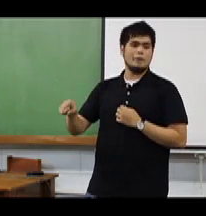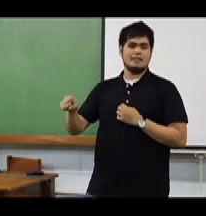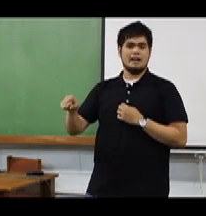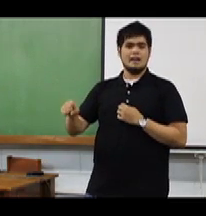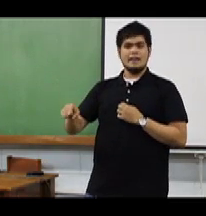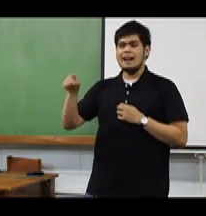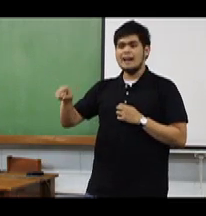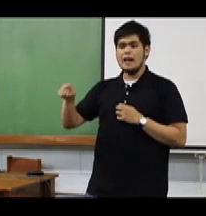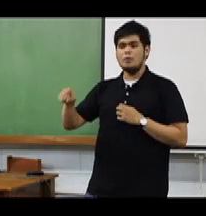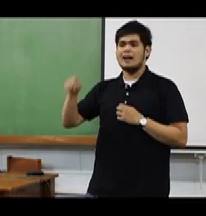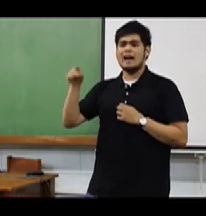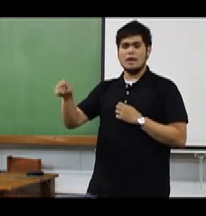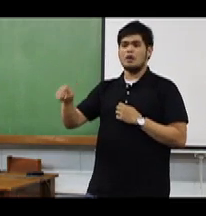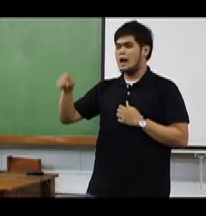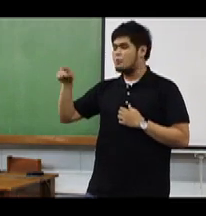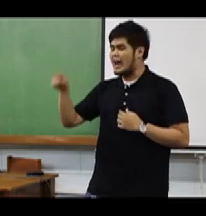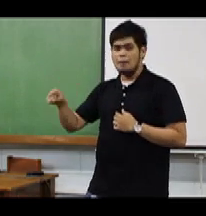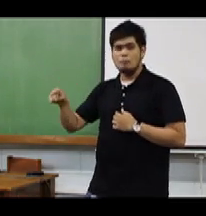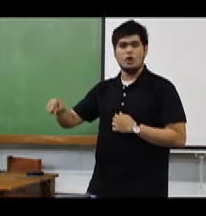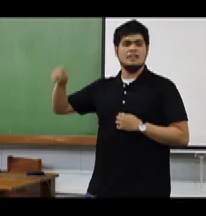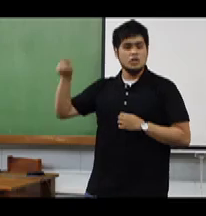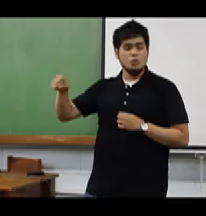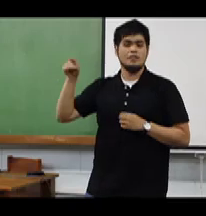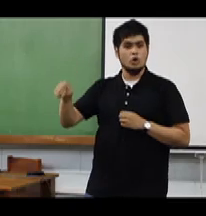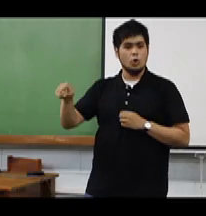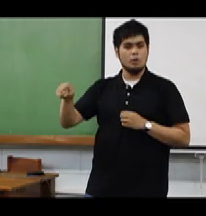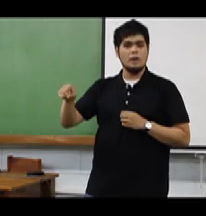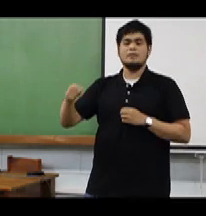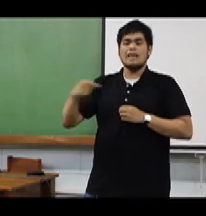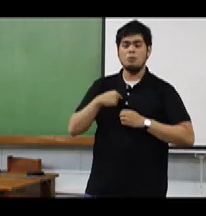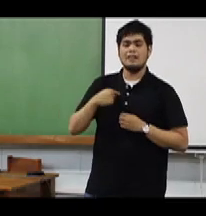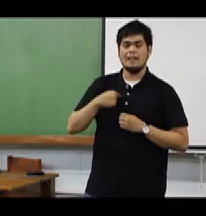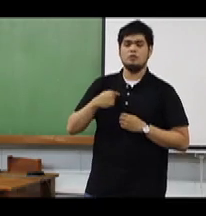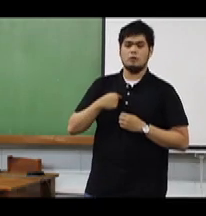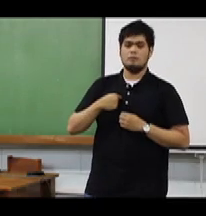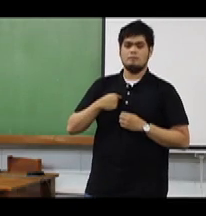committed ka. Kailangan alam mo na kaya mo. Kailangan alam mo na you would grow. Because I will let you grow.